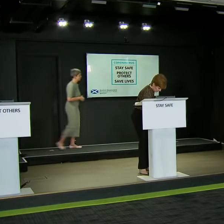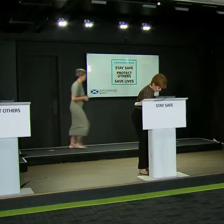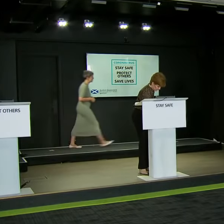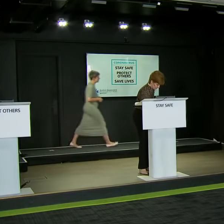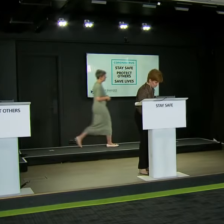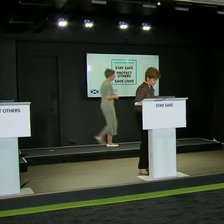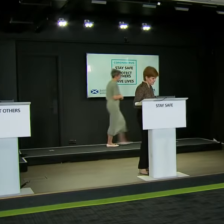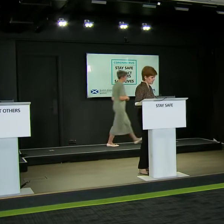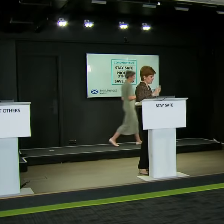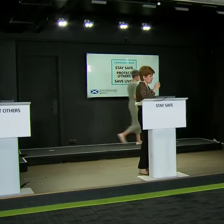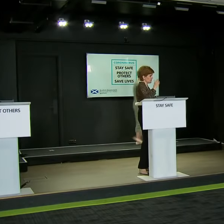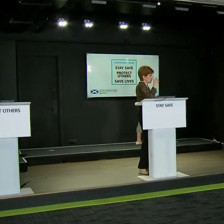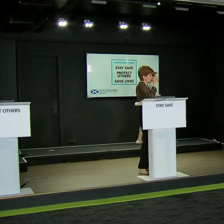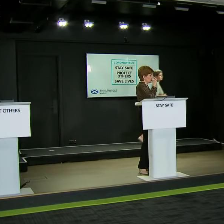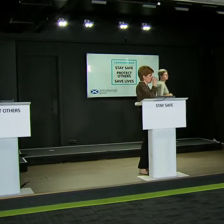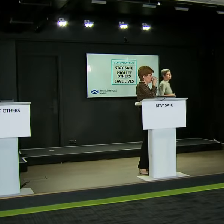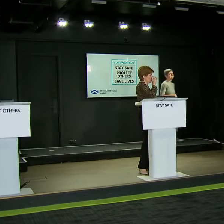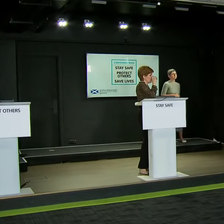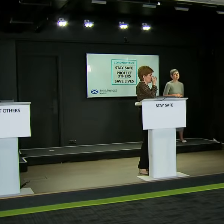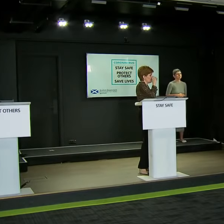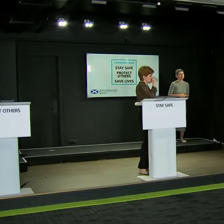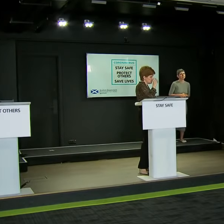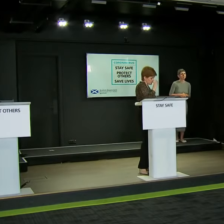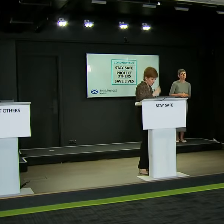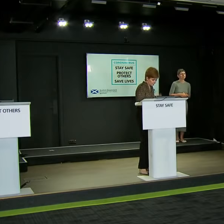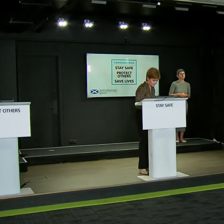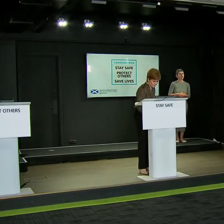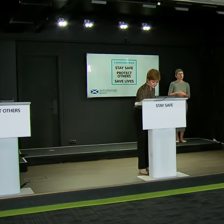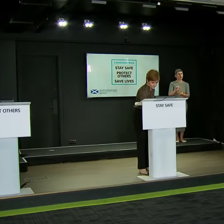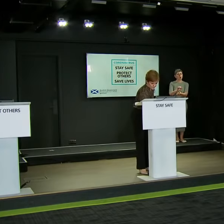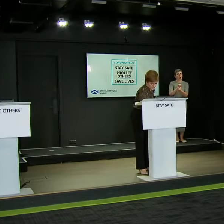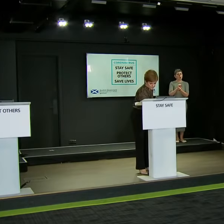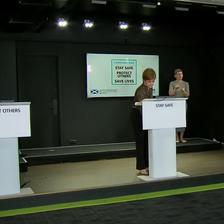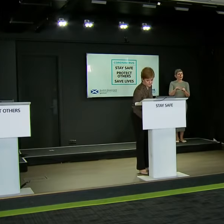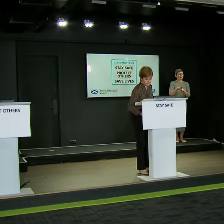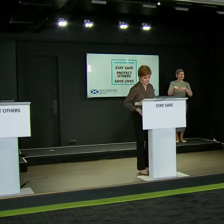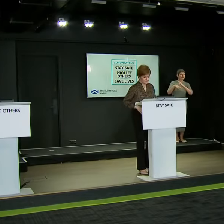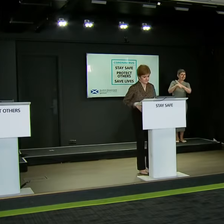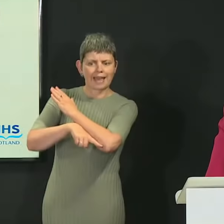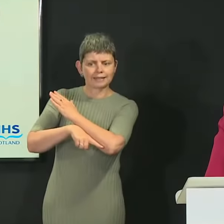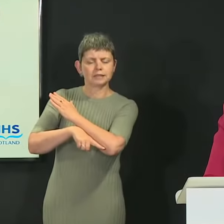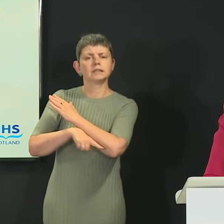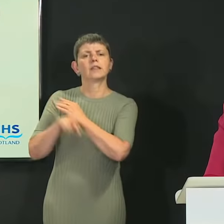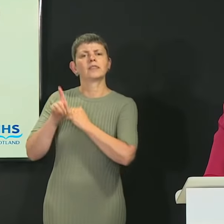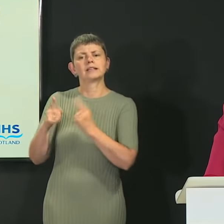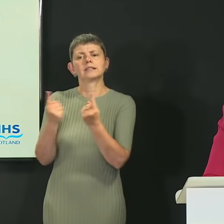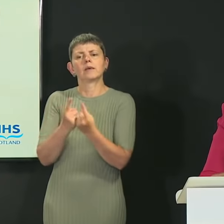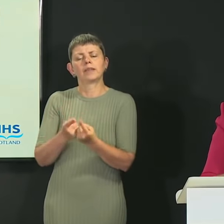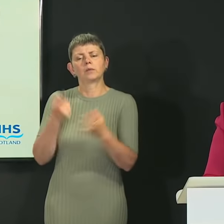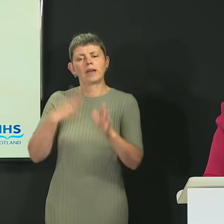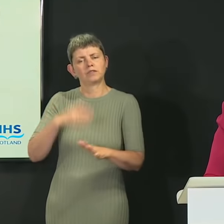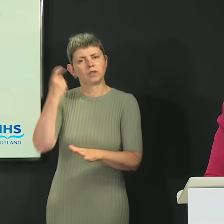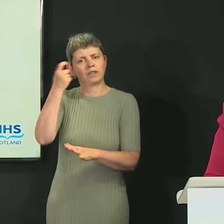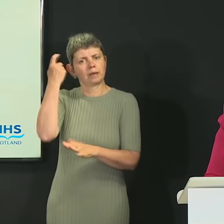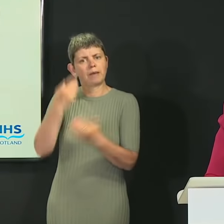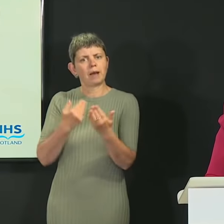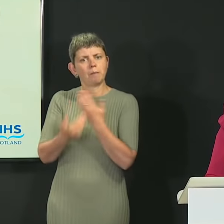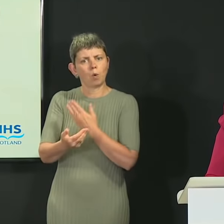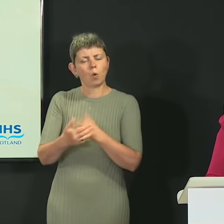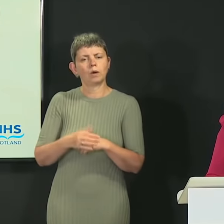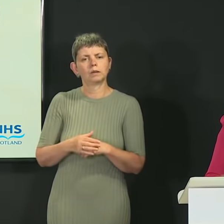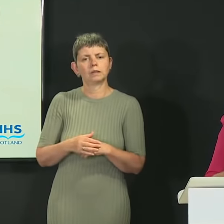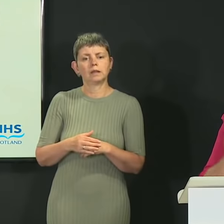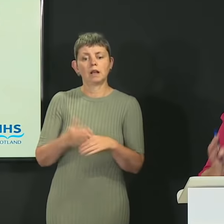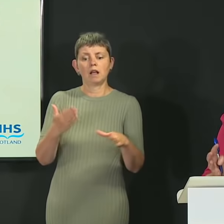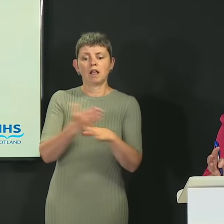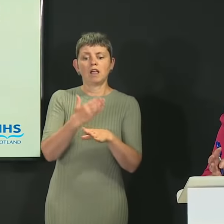Just to add that the issue of loan and debt will be something that we'll have to consider further. Obviously, the ending of the furlough